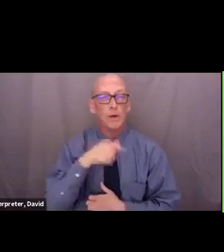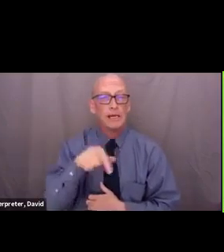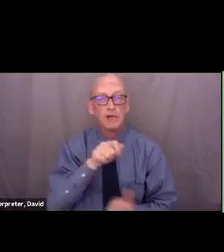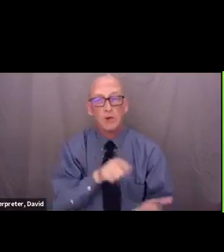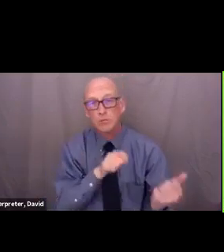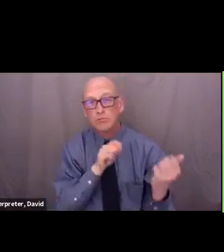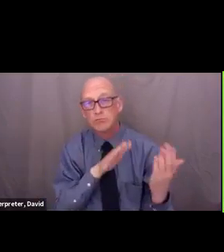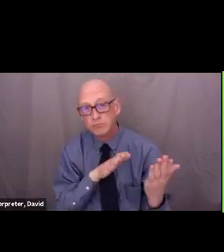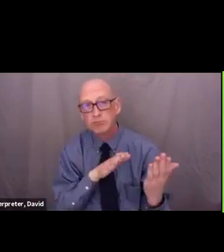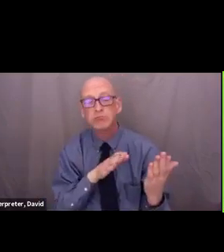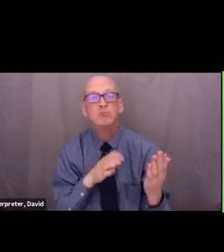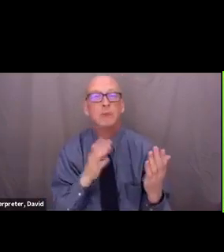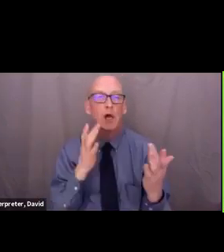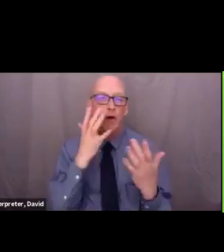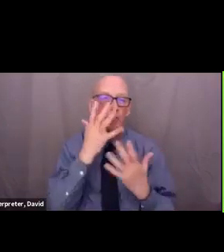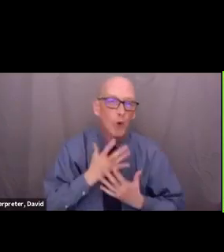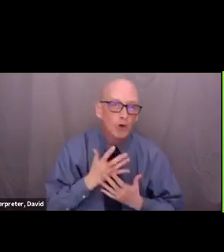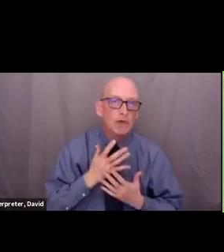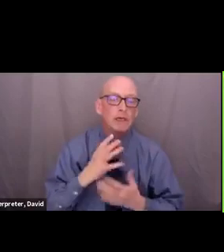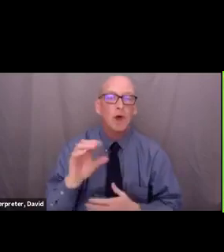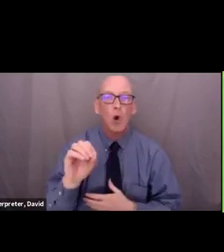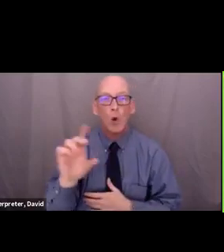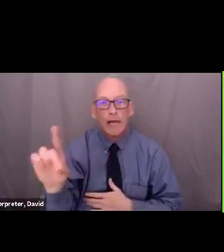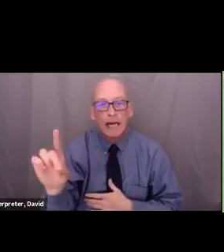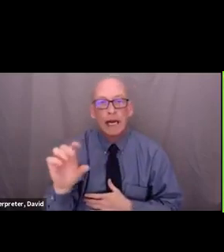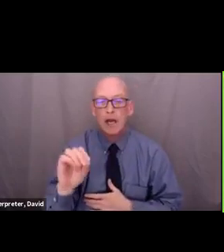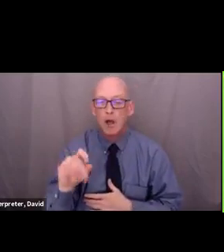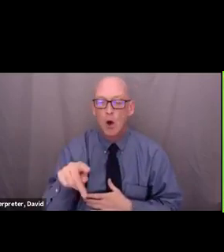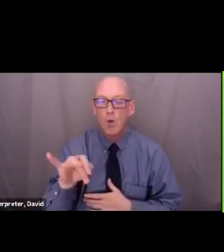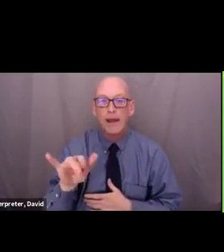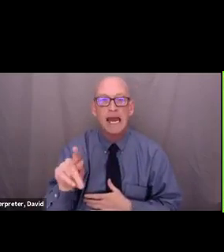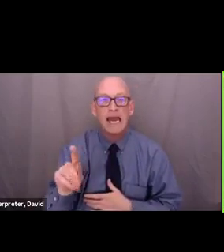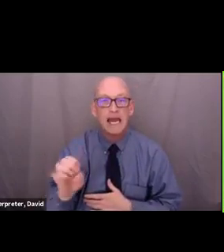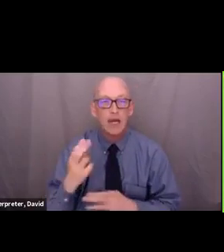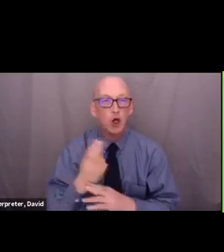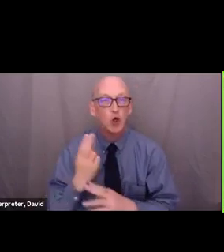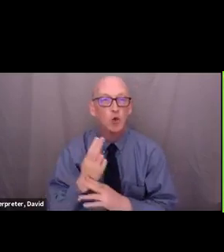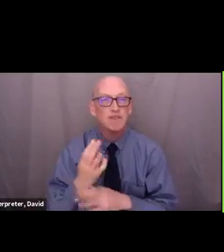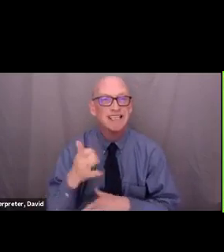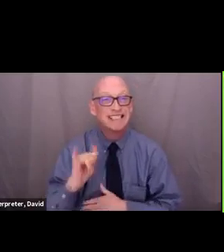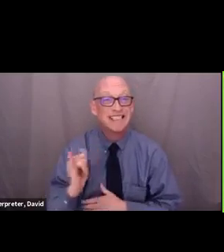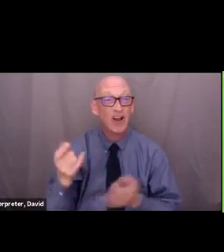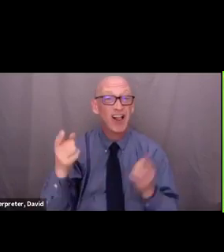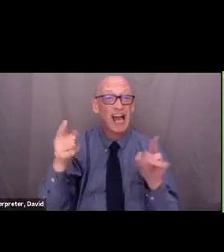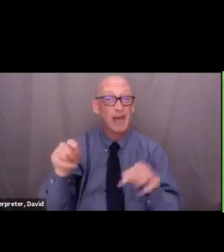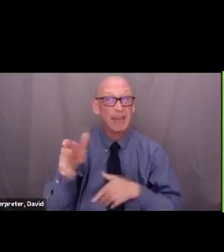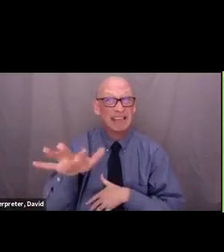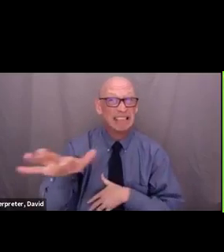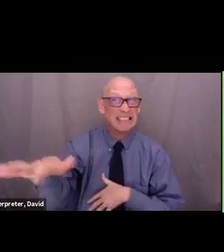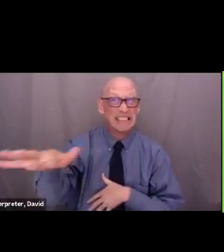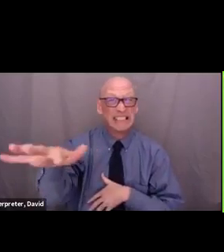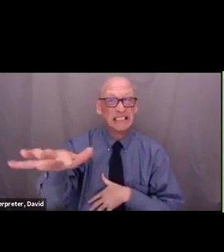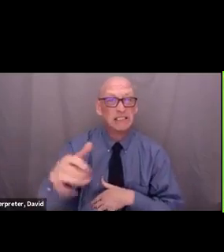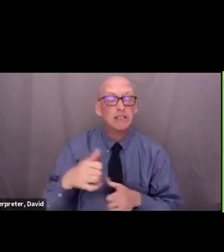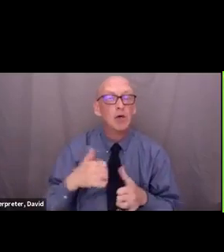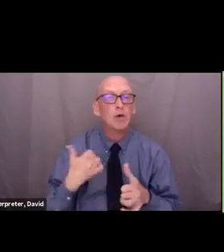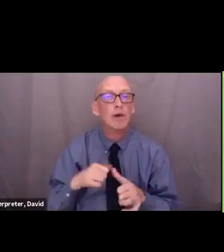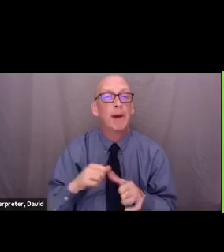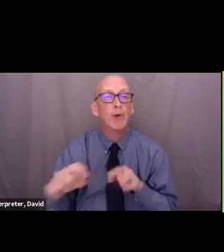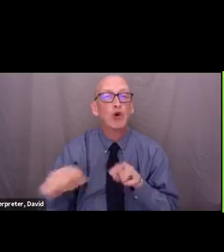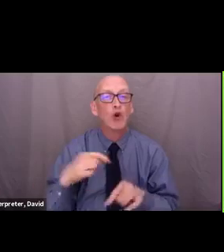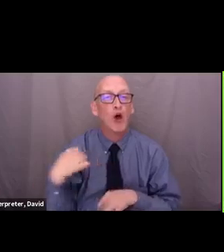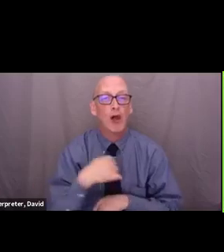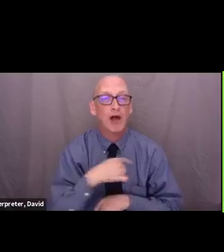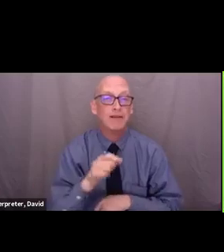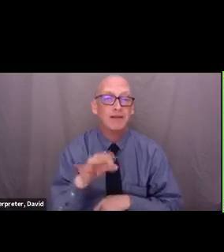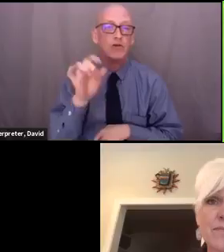unfortunately, overdoses and opiate use is still out there. Please remember to give us a call if you need